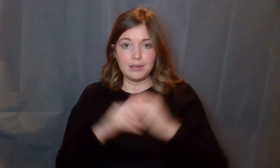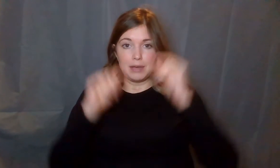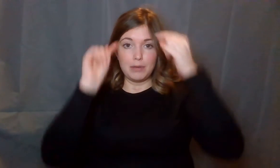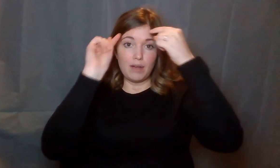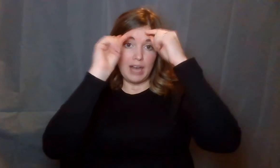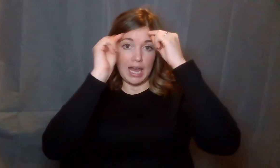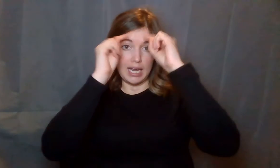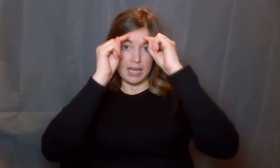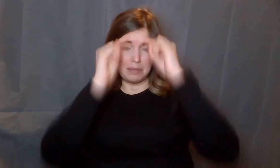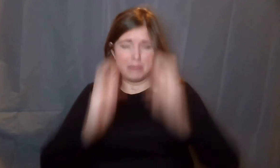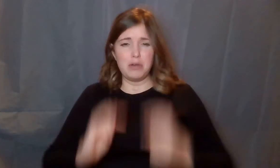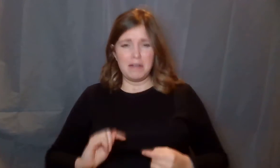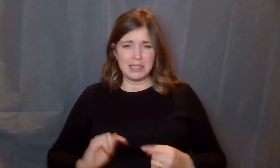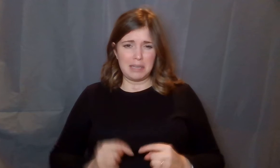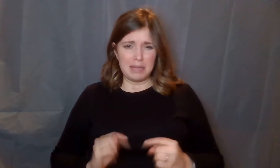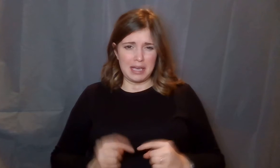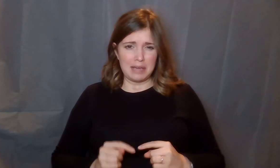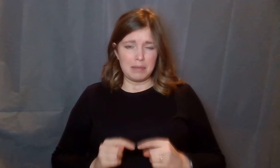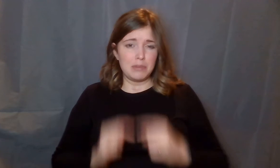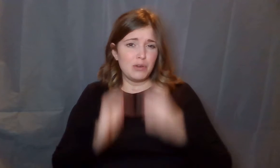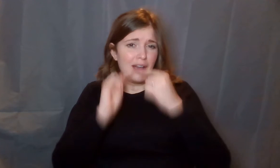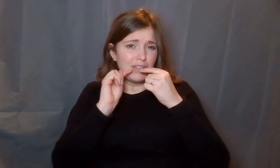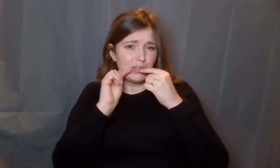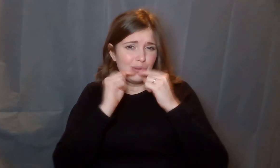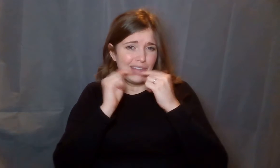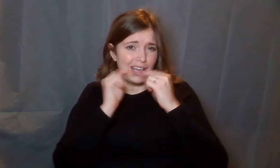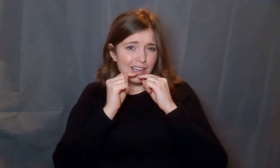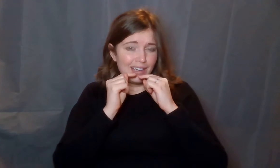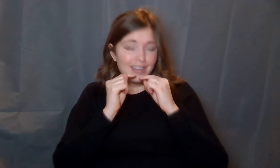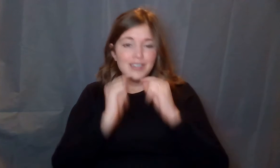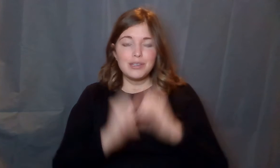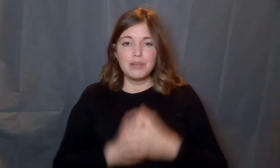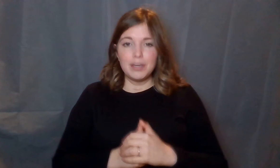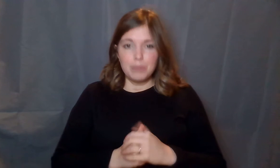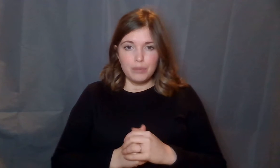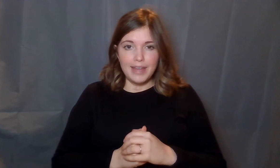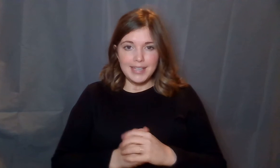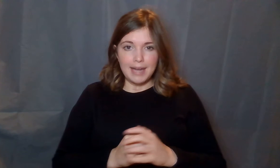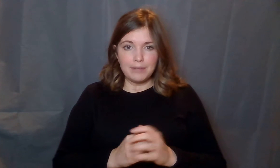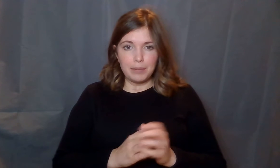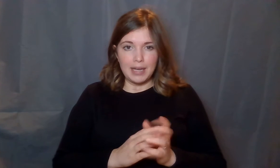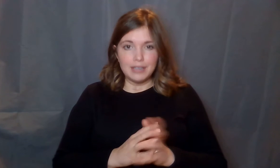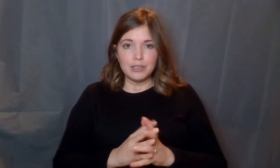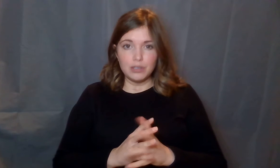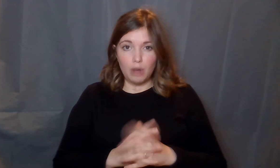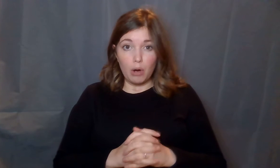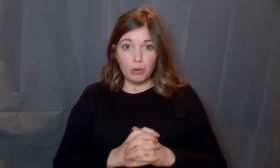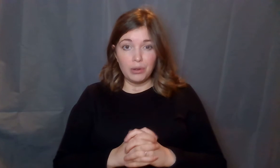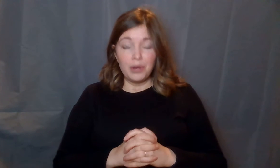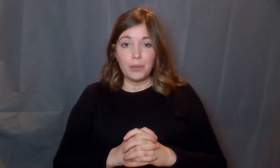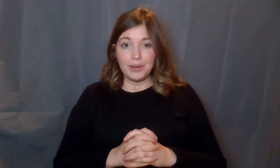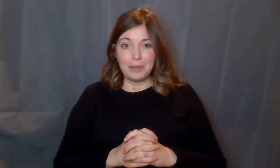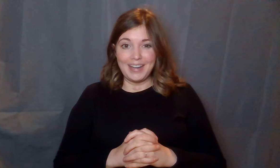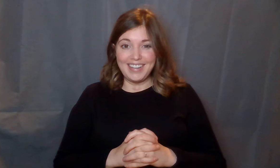So maybe you have a headache, maybe you have a stomach ache, maybe you have a toothache. So you can move that sign for pain to show where the pain